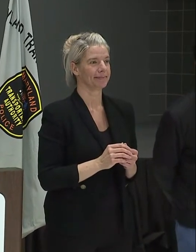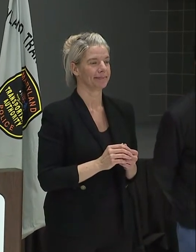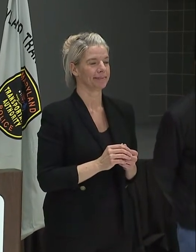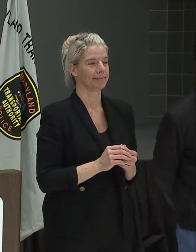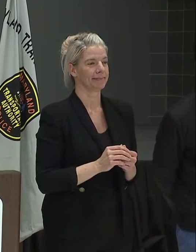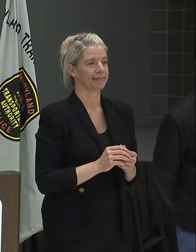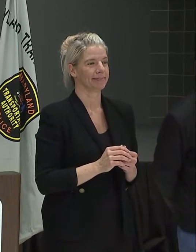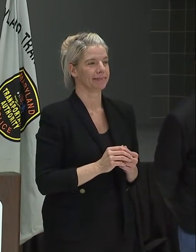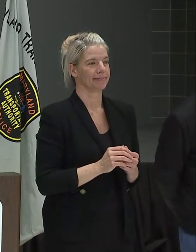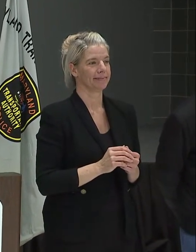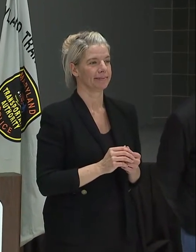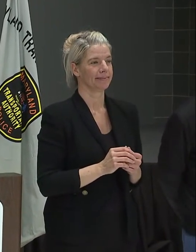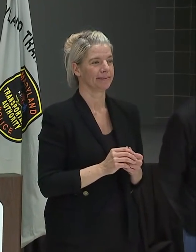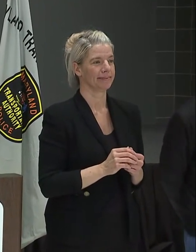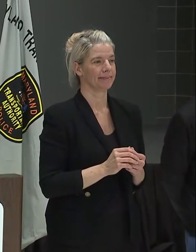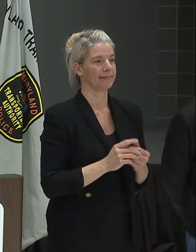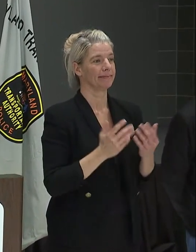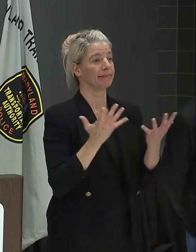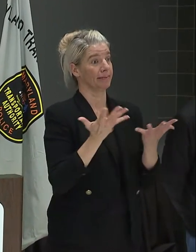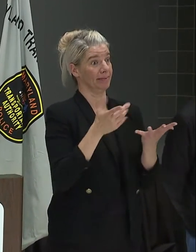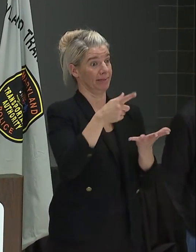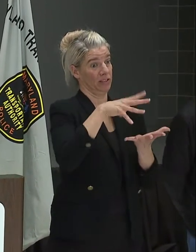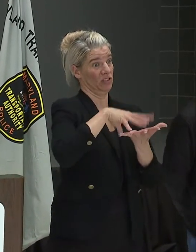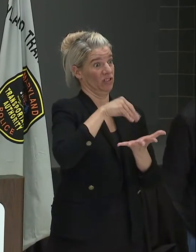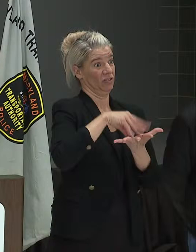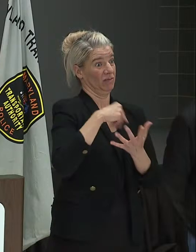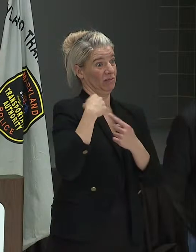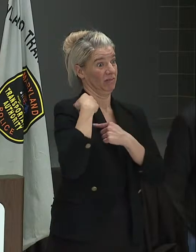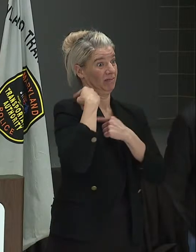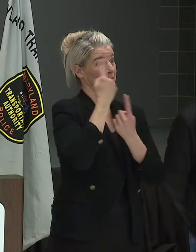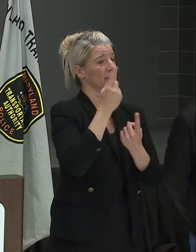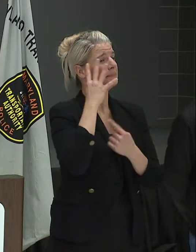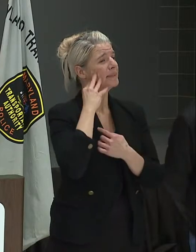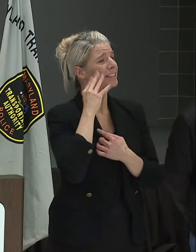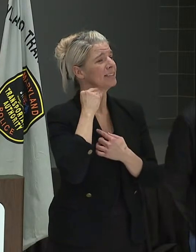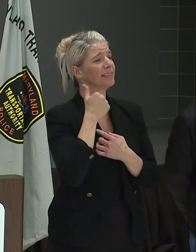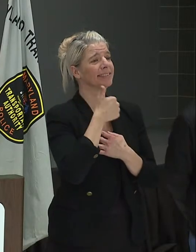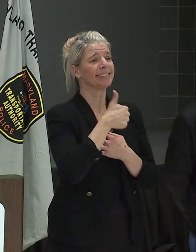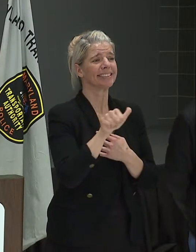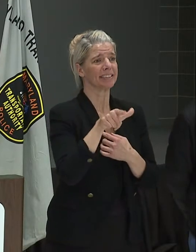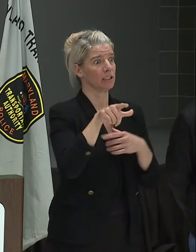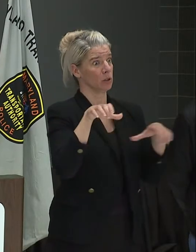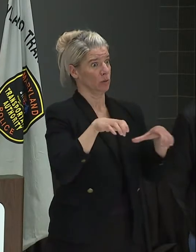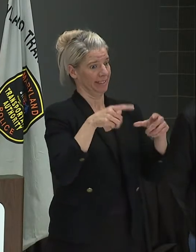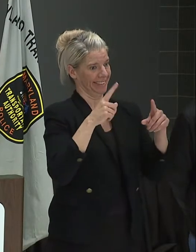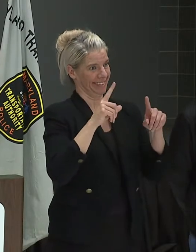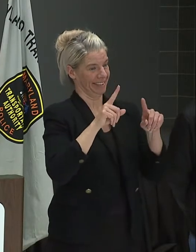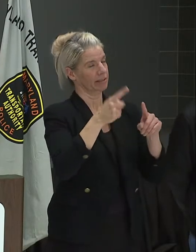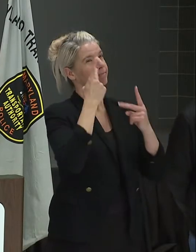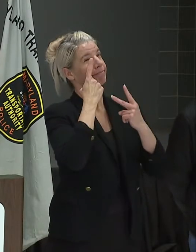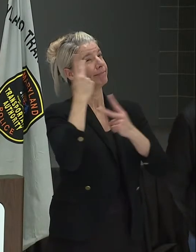learned most from this experience? And is there anything you might have done differently in hindsight now over the last month?